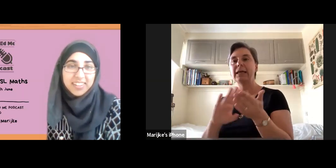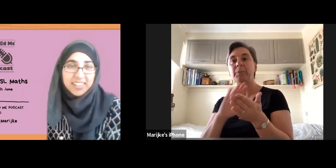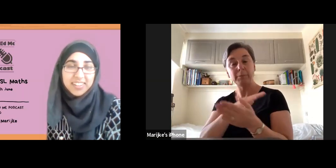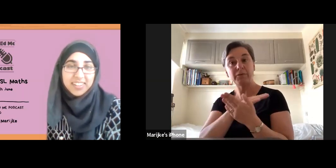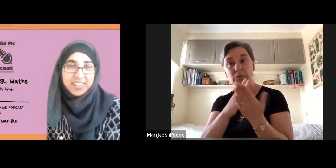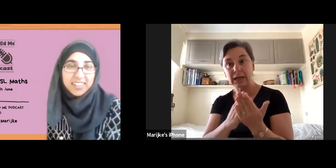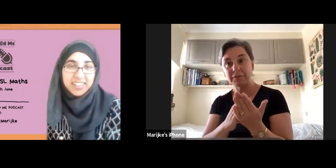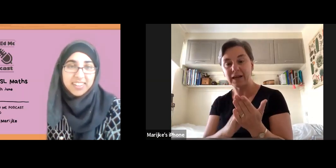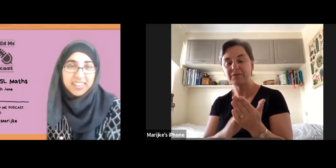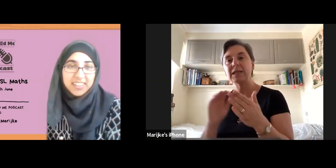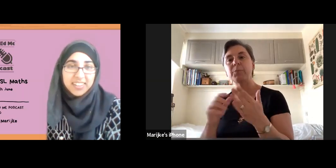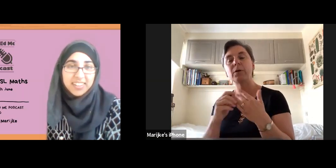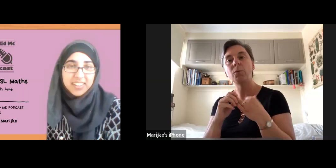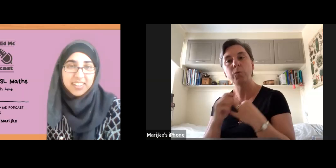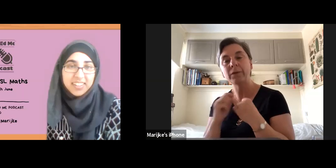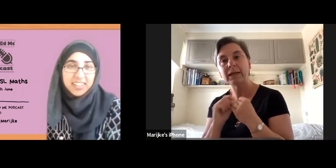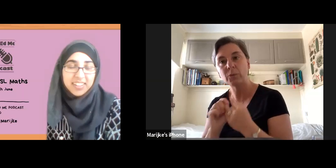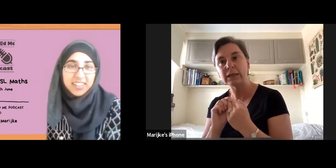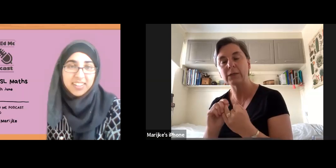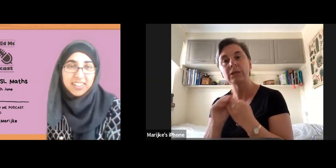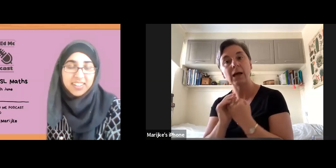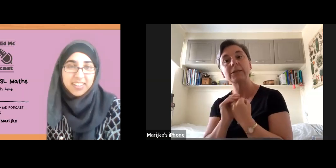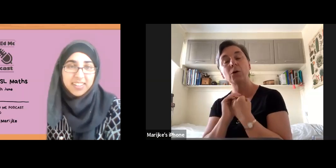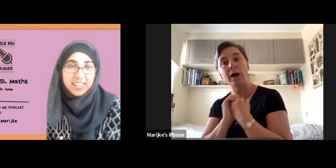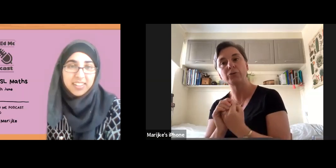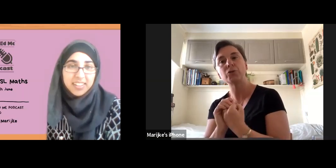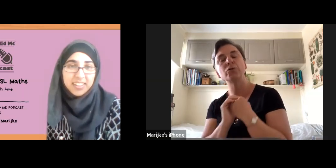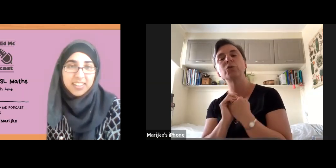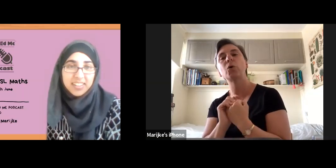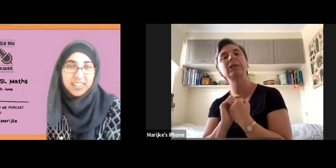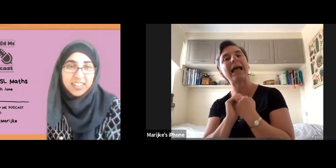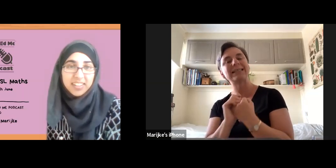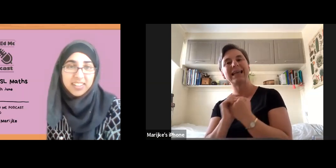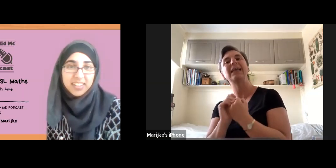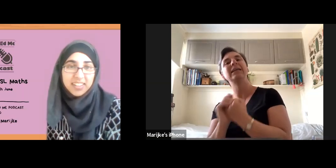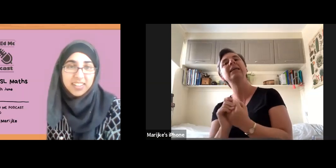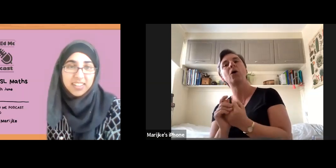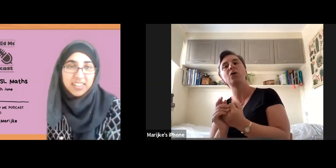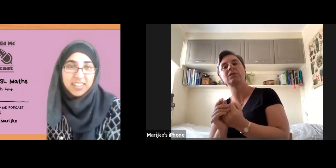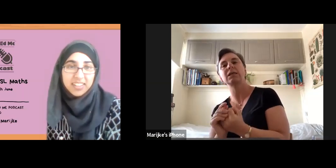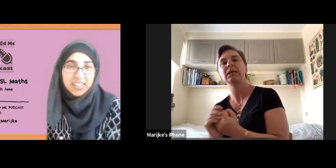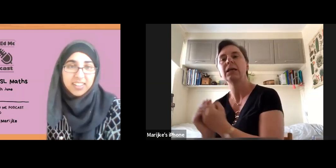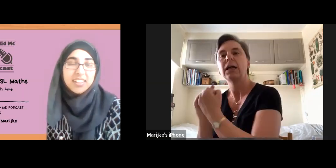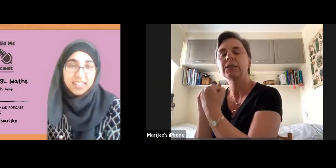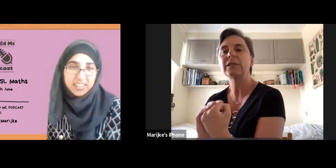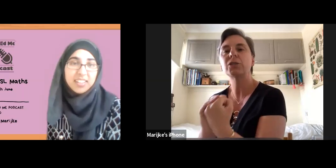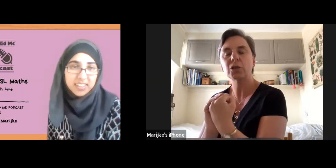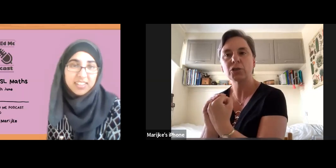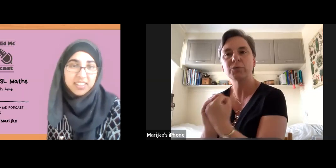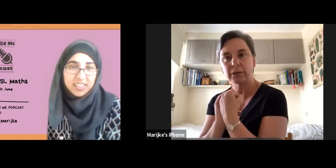paid me full time 5 days, but 1 day a week they would allow me to go out to do what's called an SKE course. So it's a subject